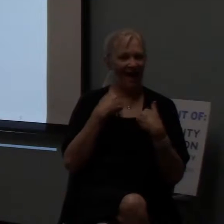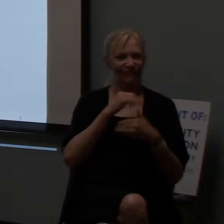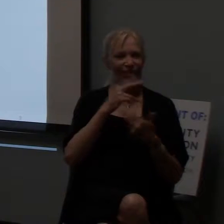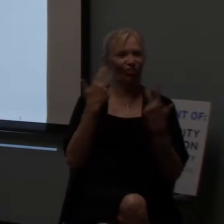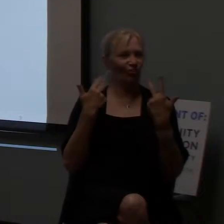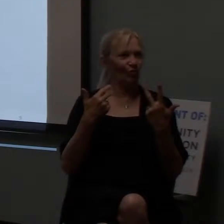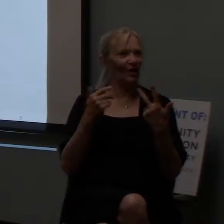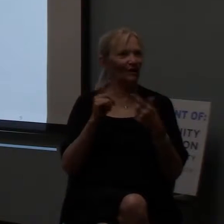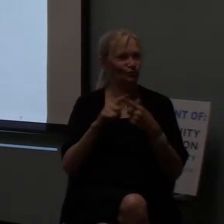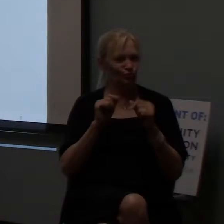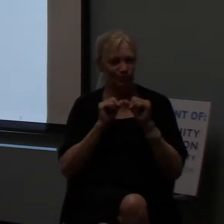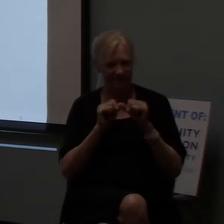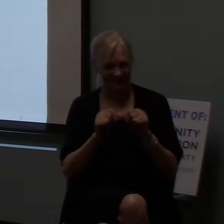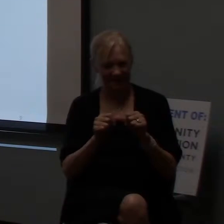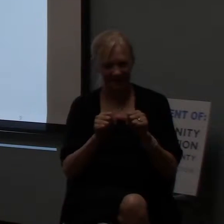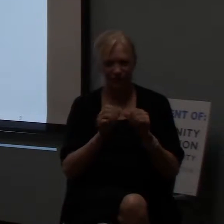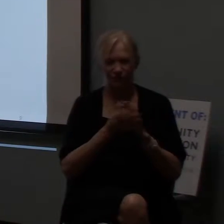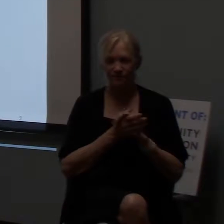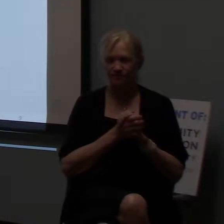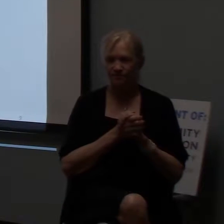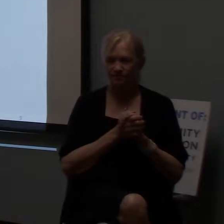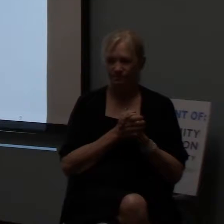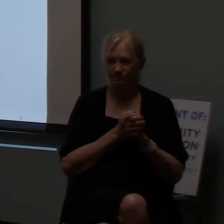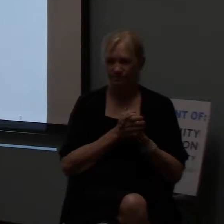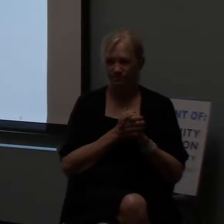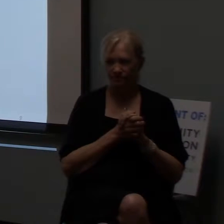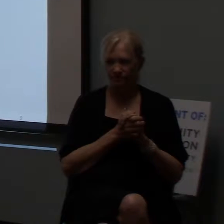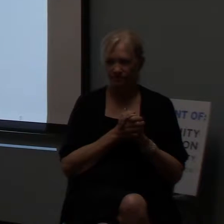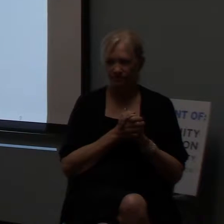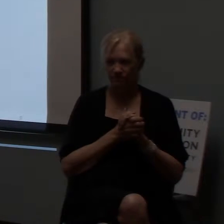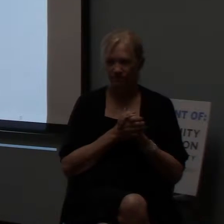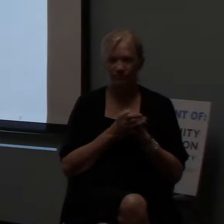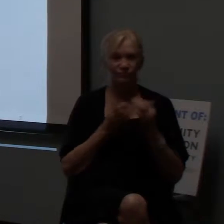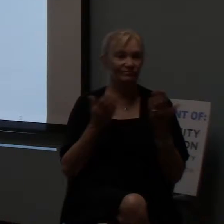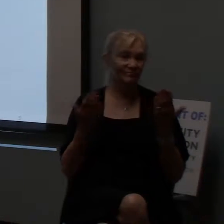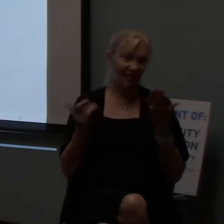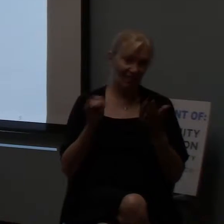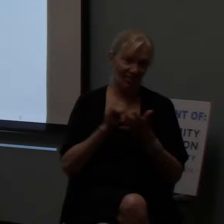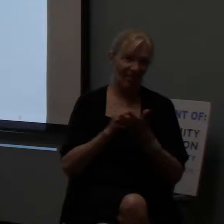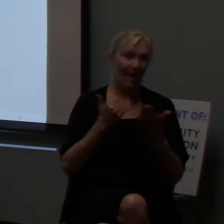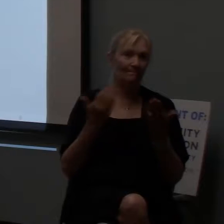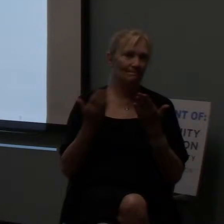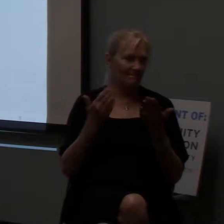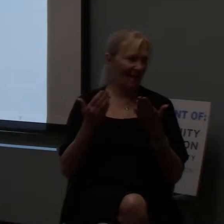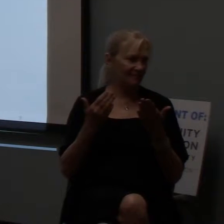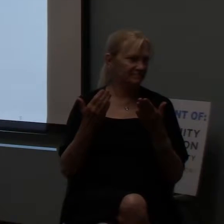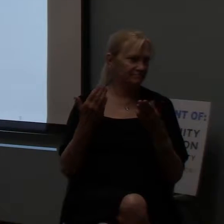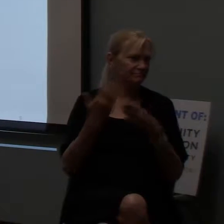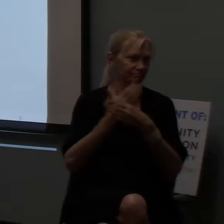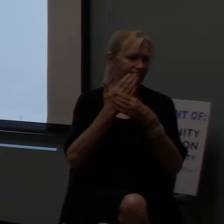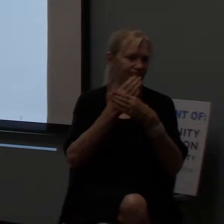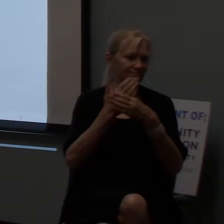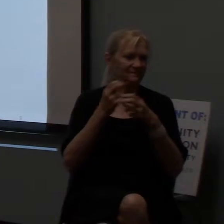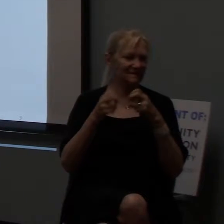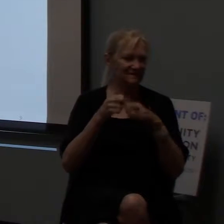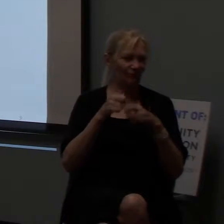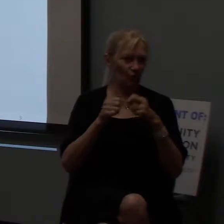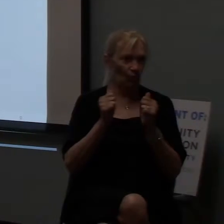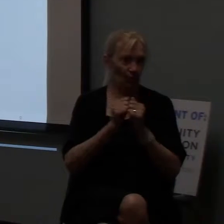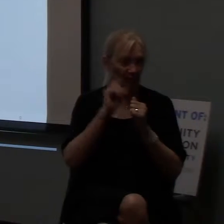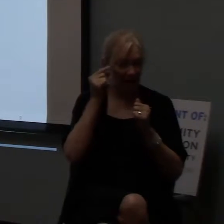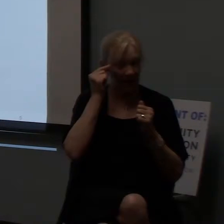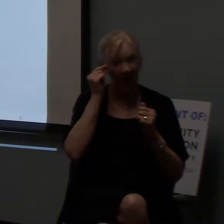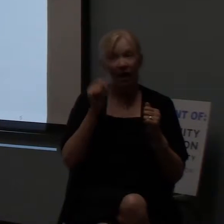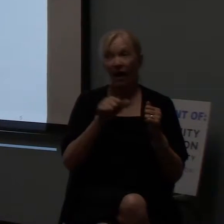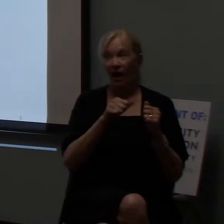forward. Institutional knowledge the lack of that might hinder governance. That's a possibility. The other thing to